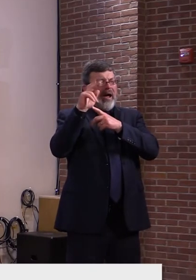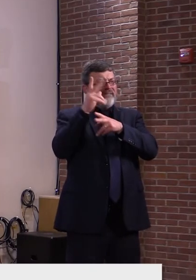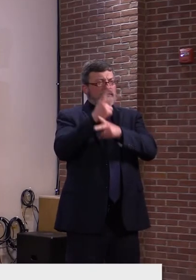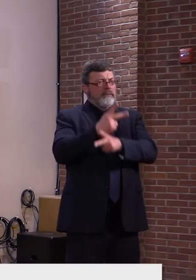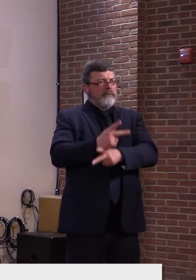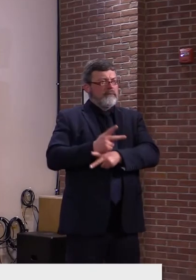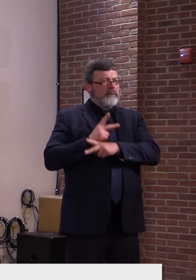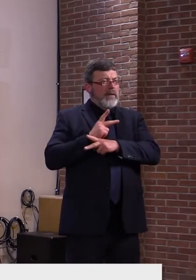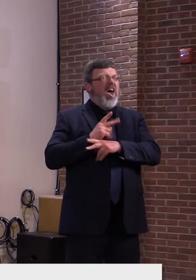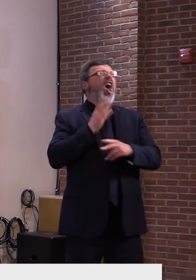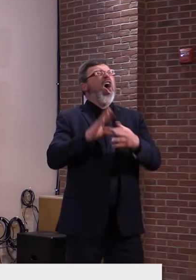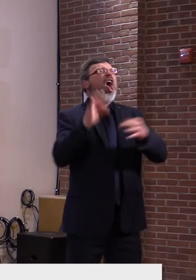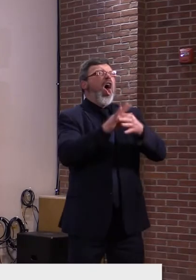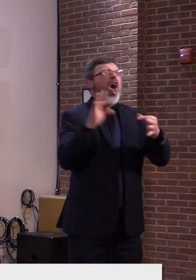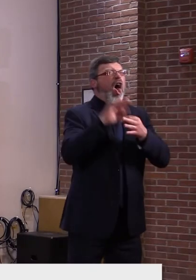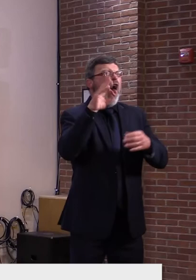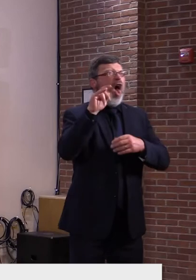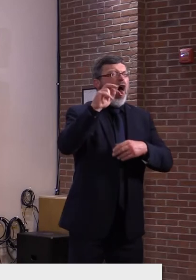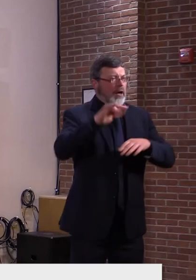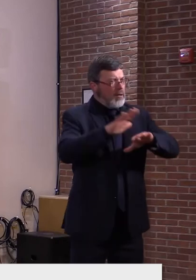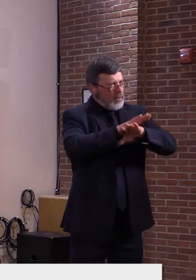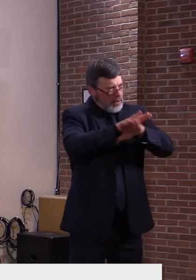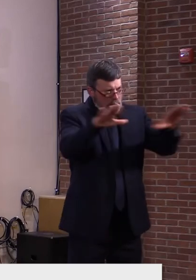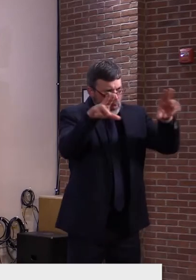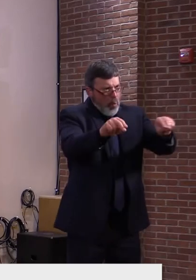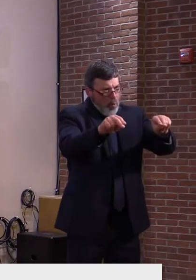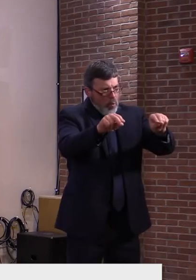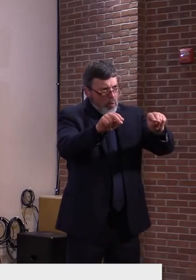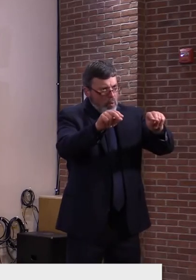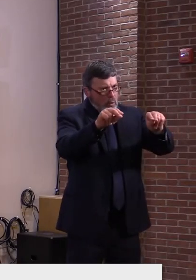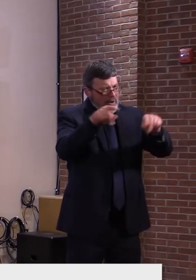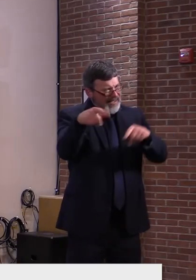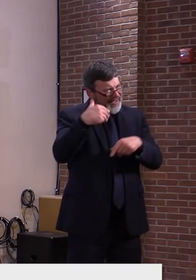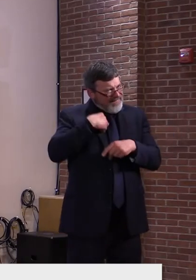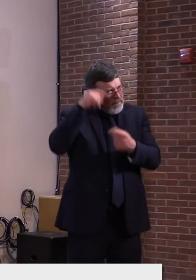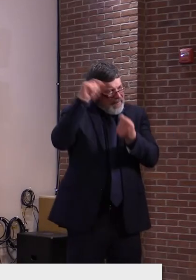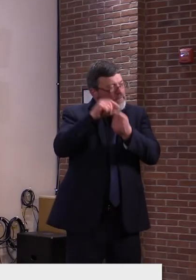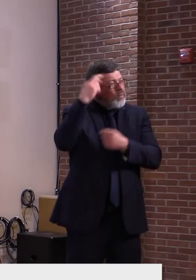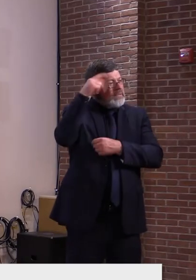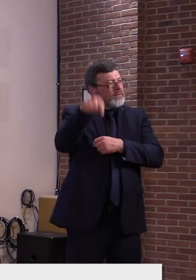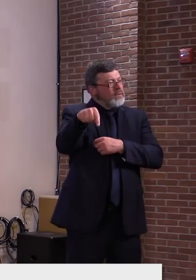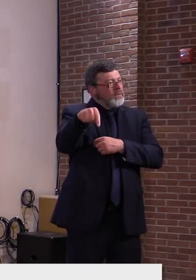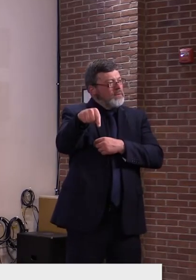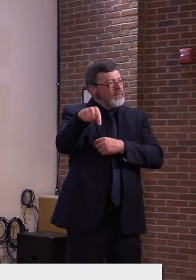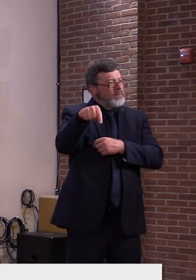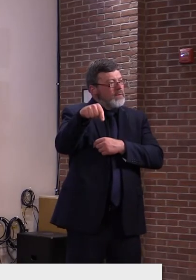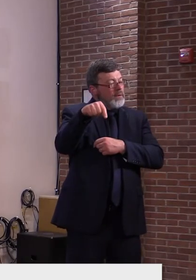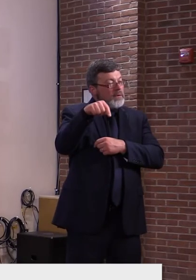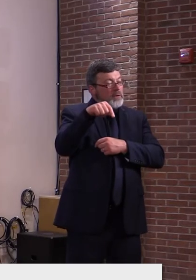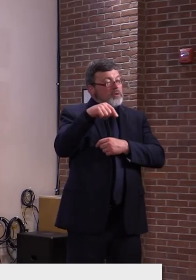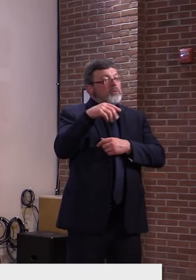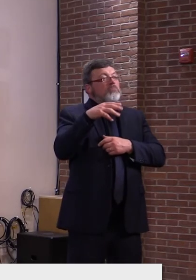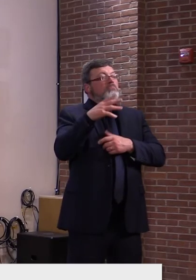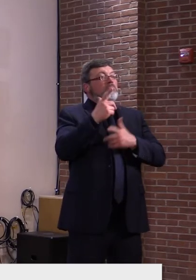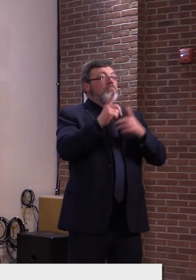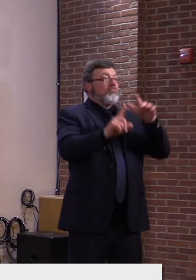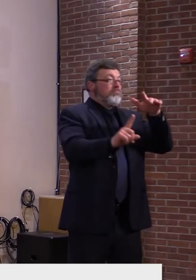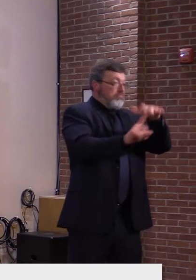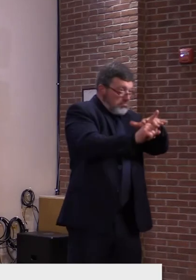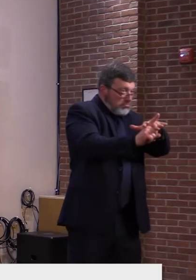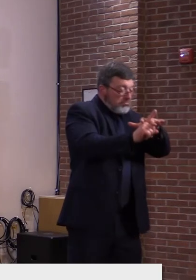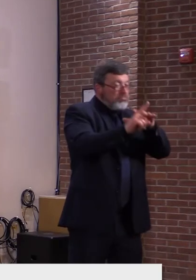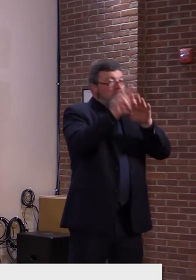cases or isolated cases. But childcare, schools, every sector